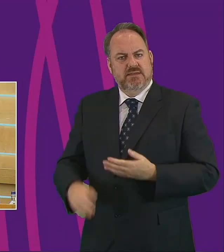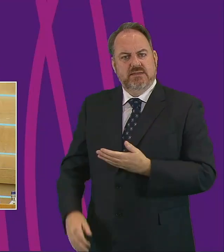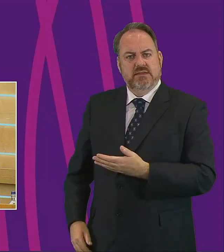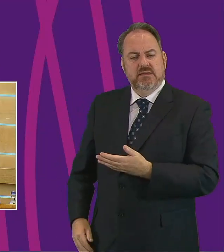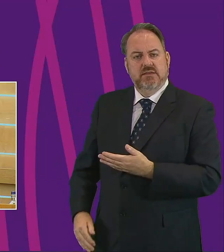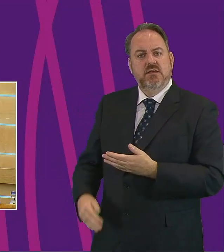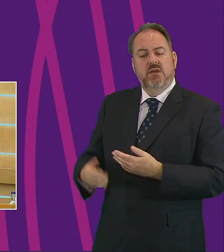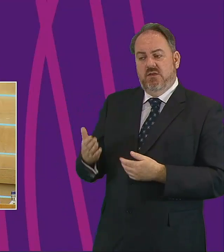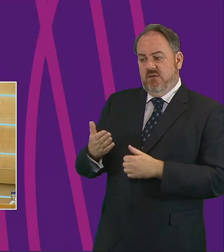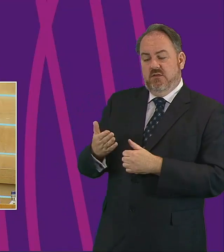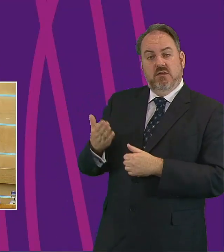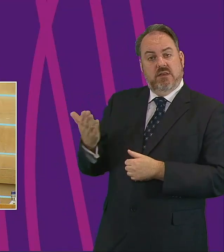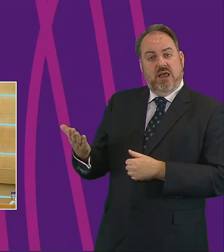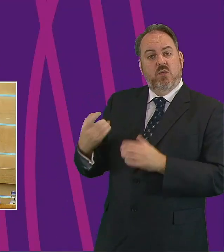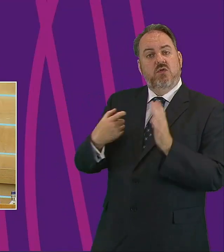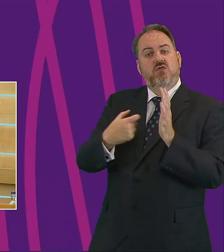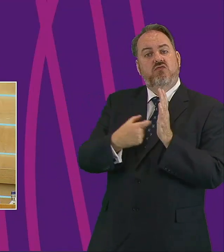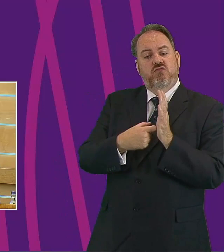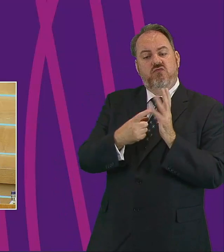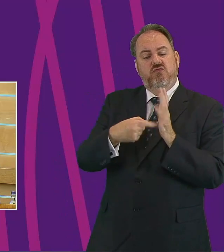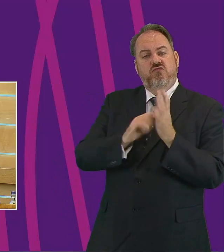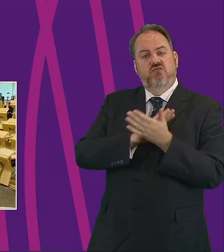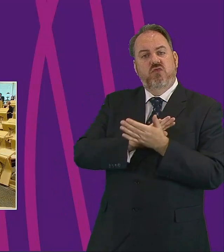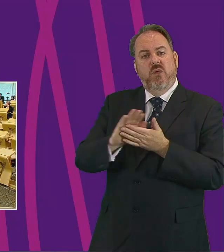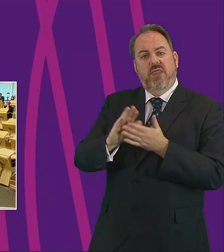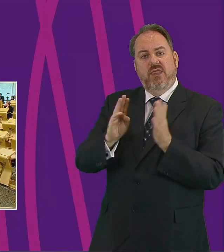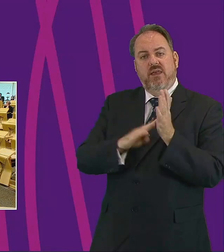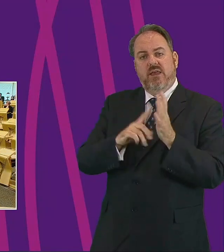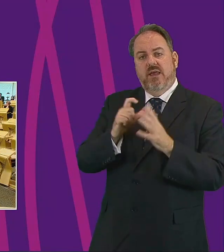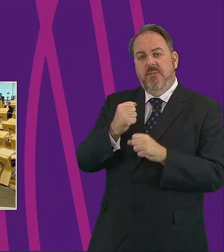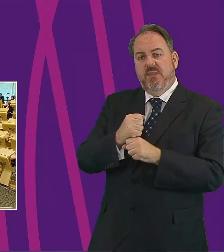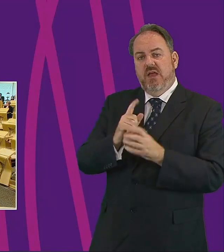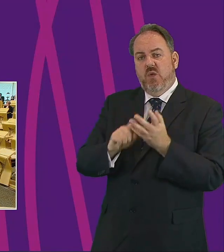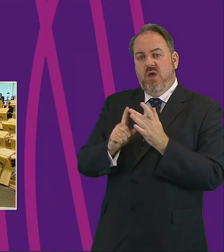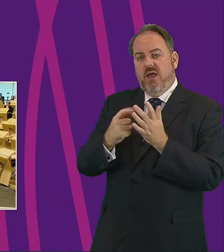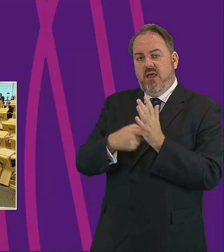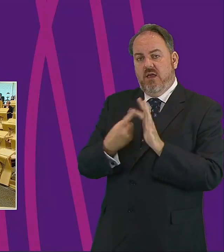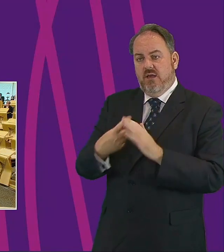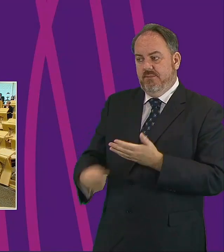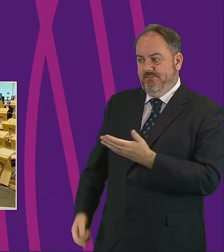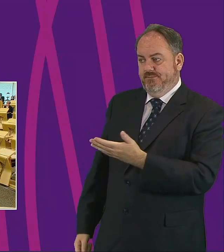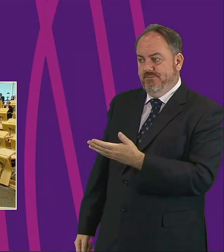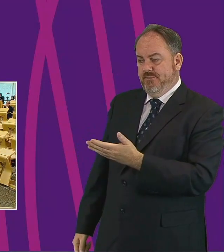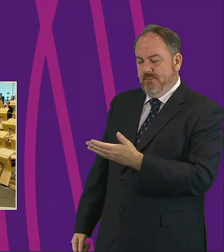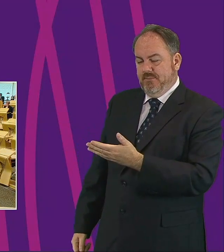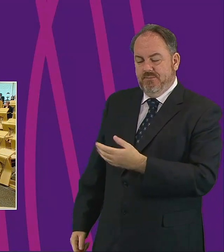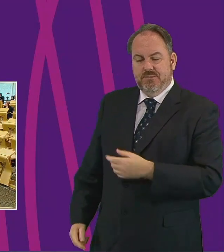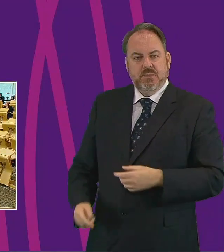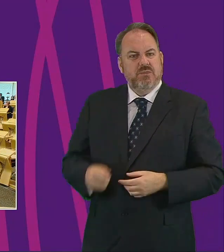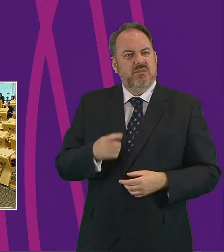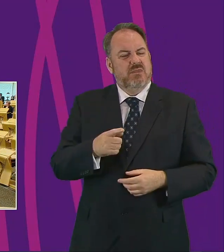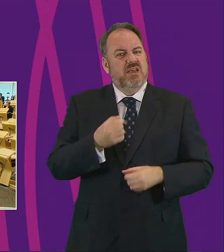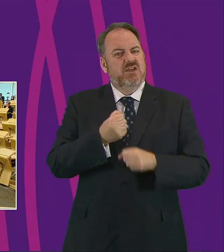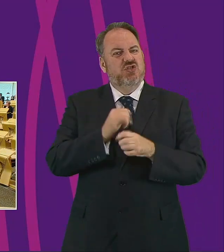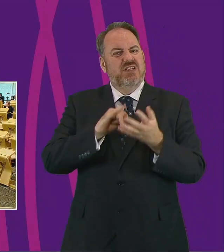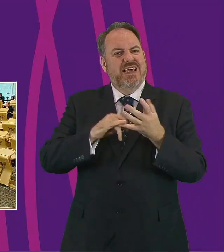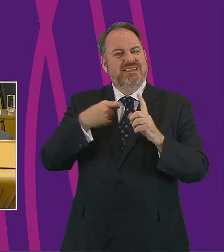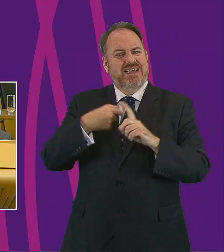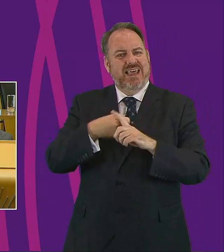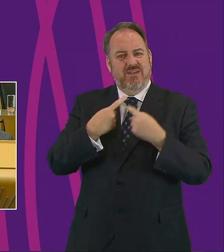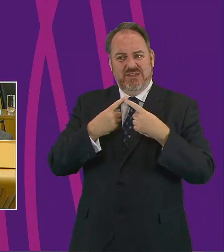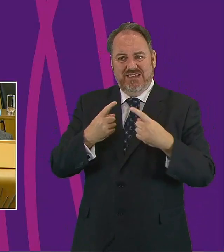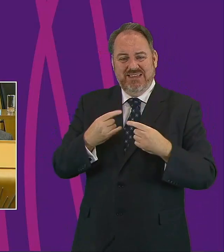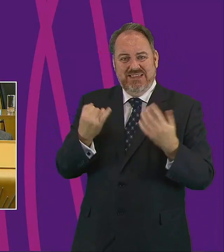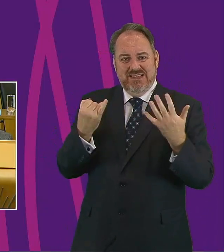from Ruth Maguire, to be followed by Brian Whittle. Ruth Maguire. Presiding Officer, GSK have announced that around 60 jobs are set to